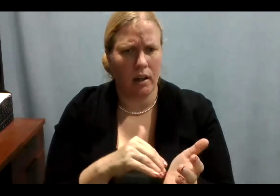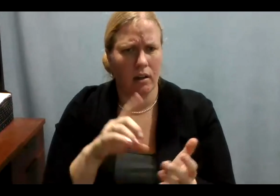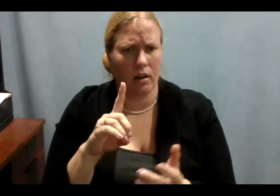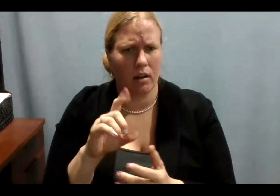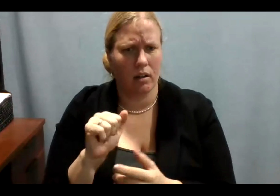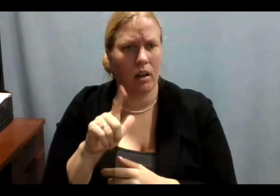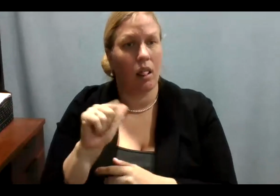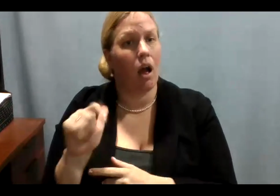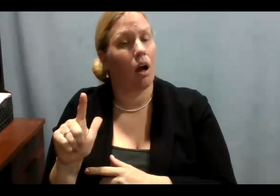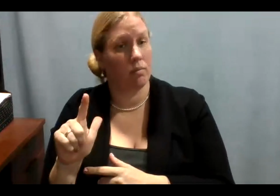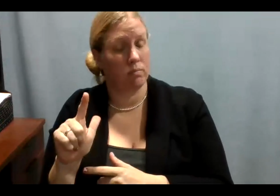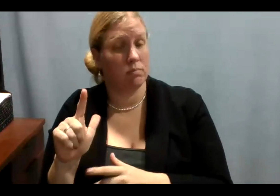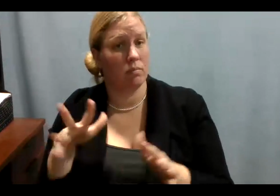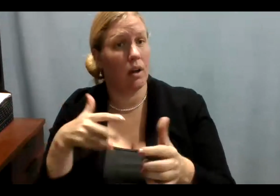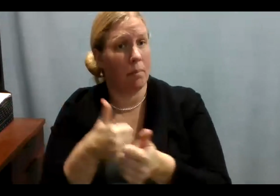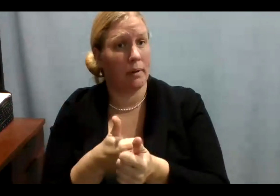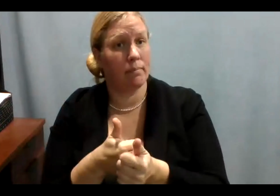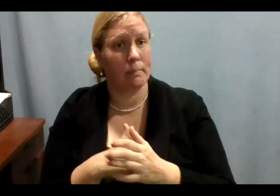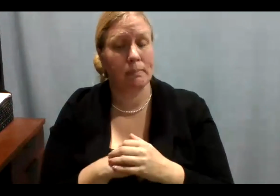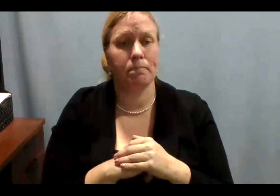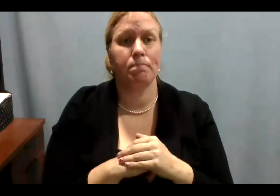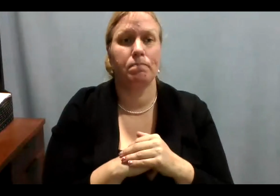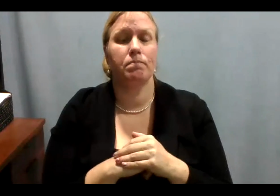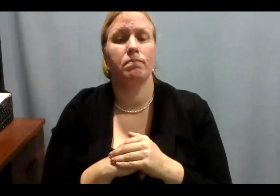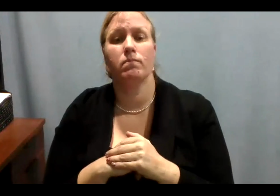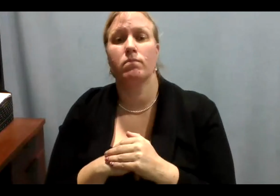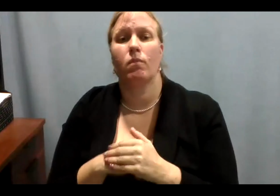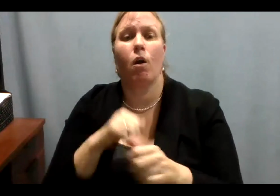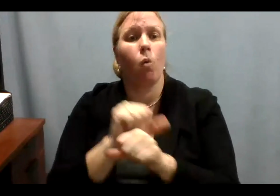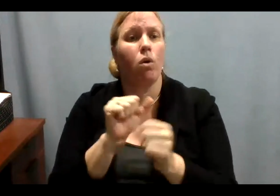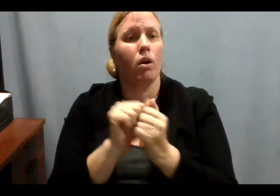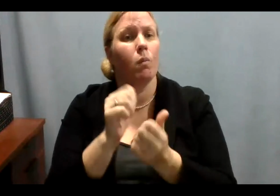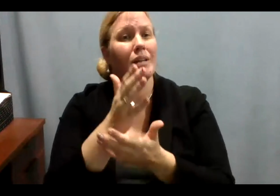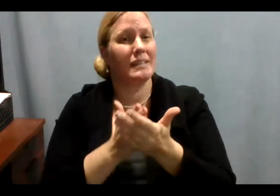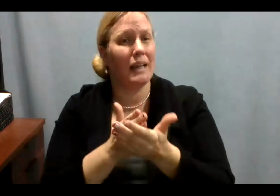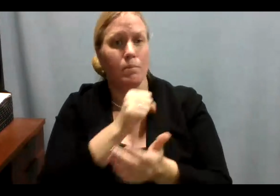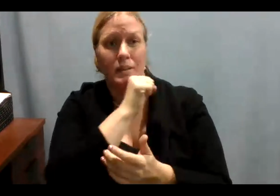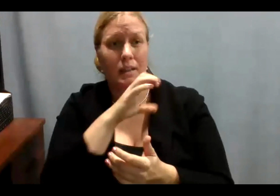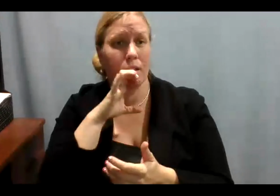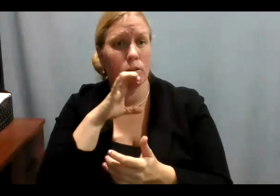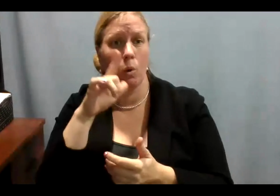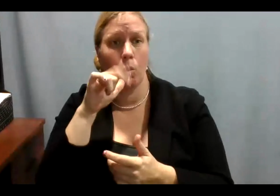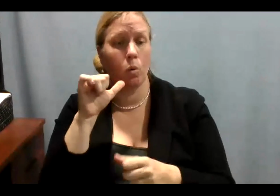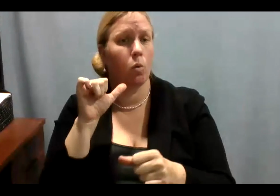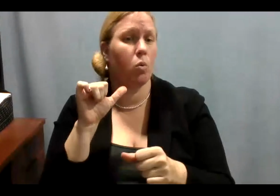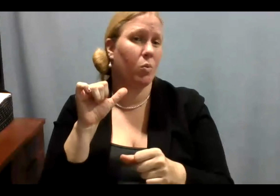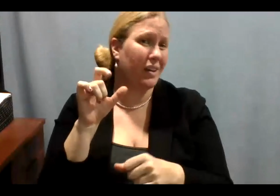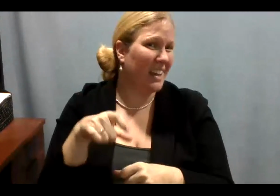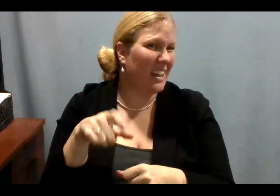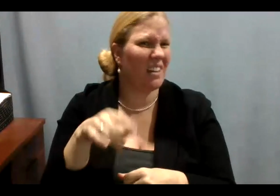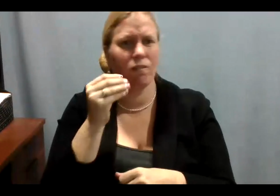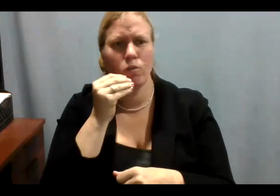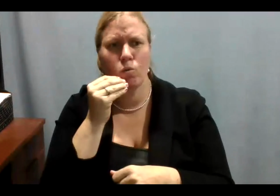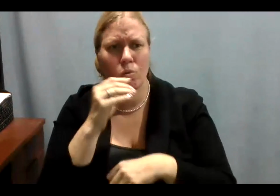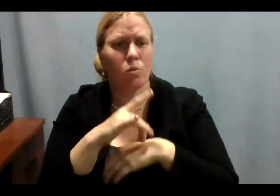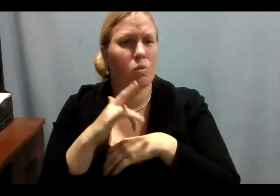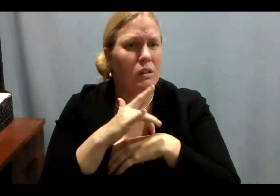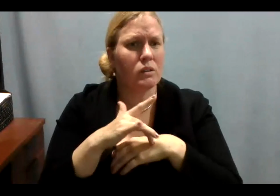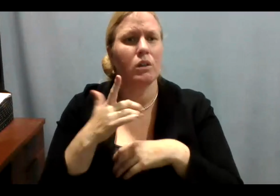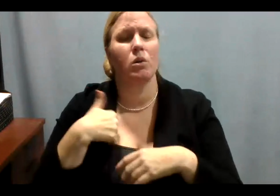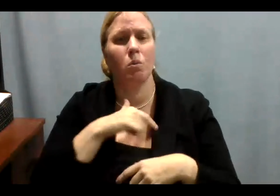as we have throughout the pandemic uh been working with some seniors who are in need uh of food resources you know we typically deliver